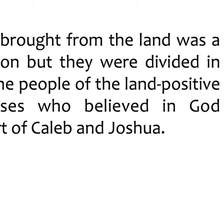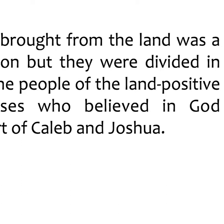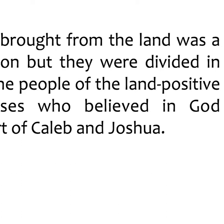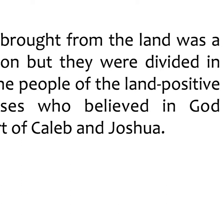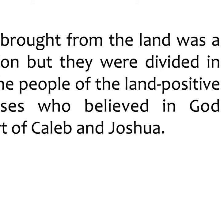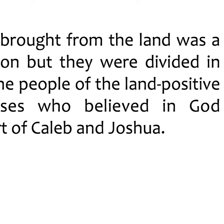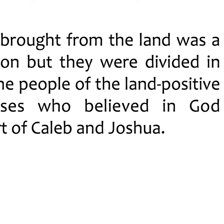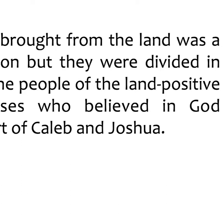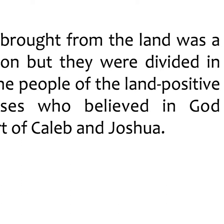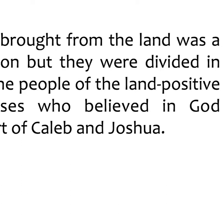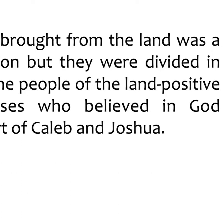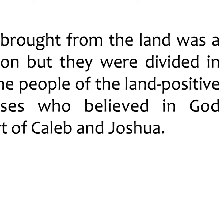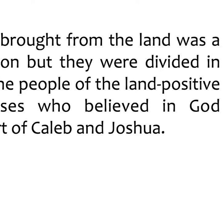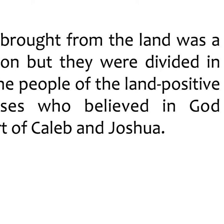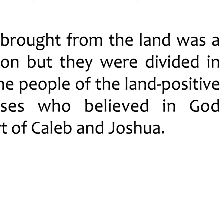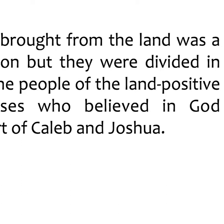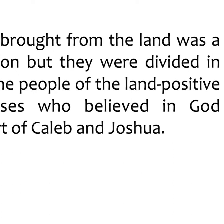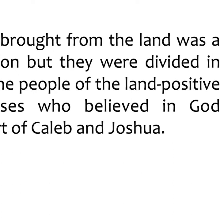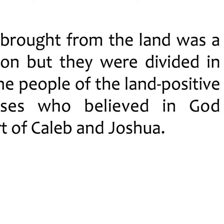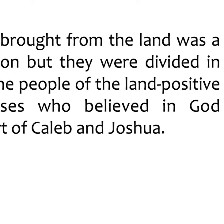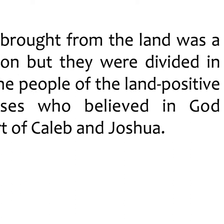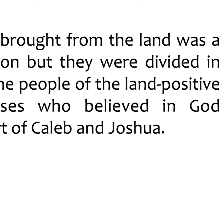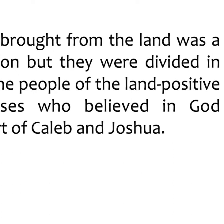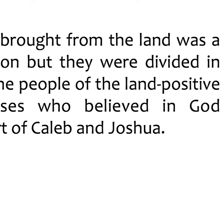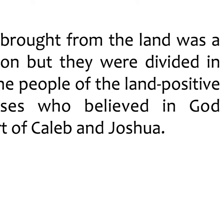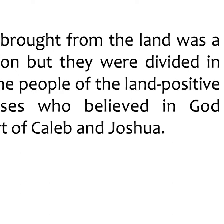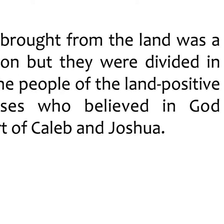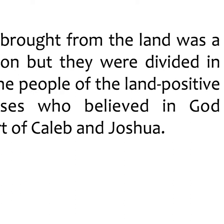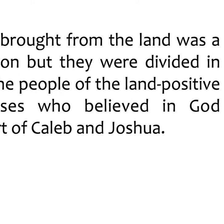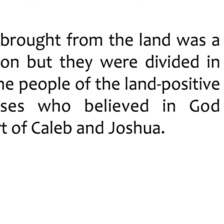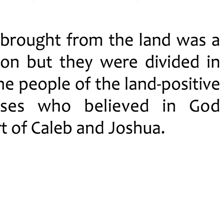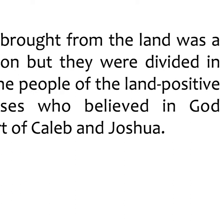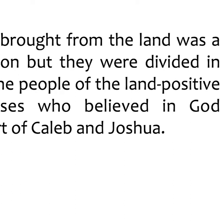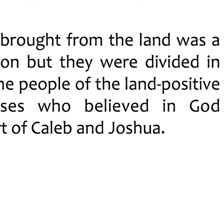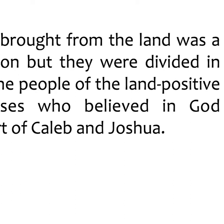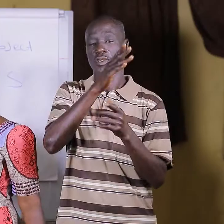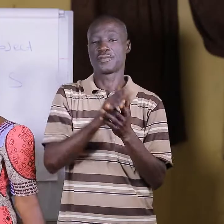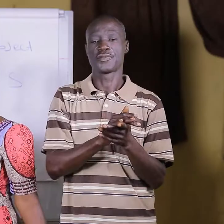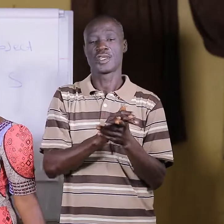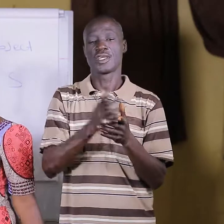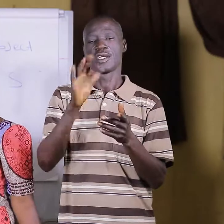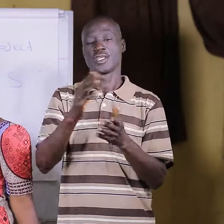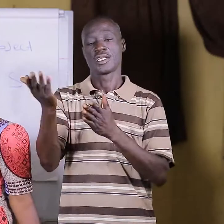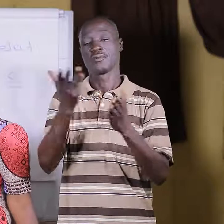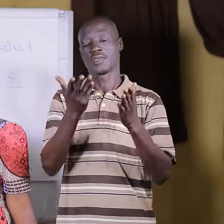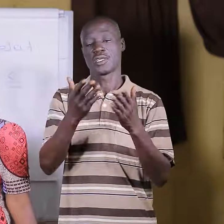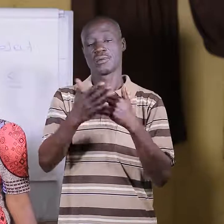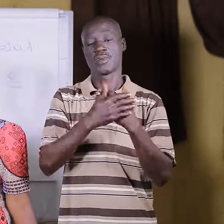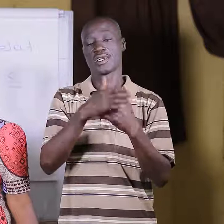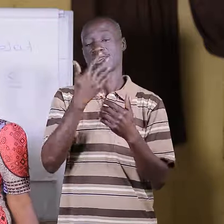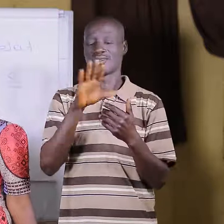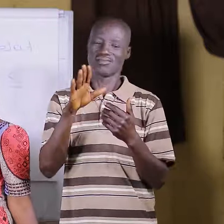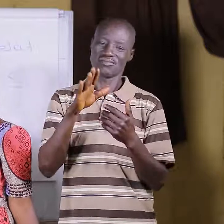their report about the people of the land. That is positive and negative. Two, we are